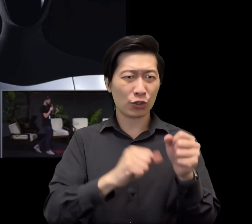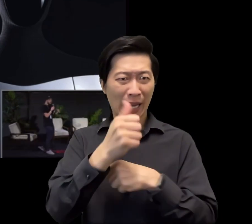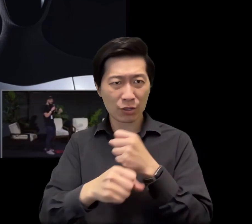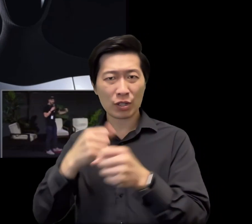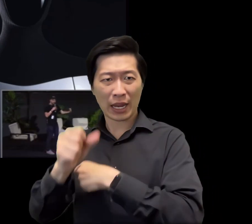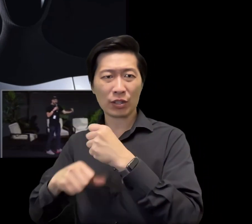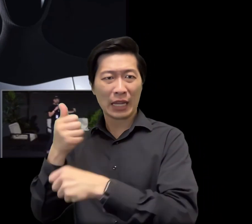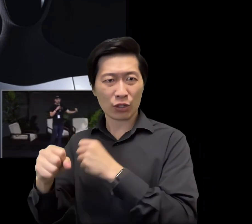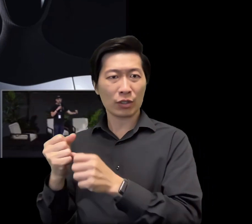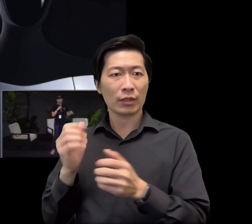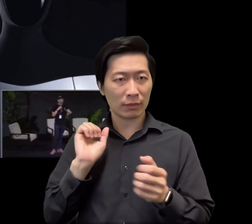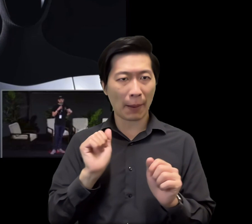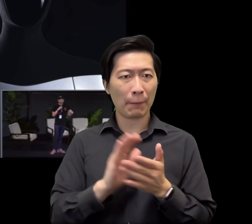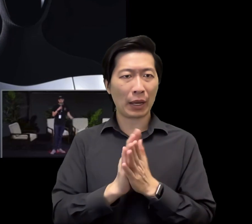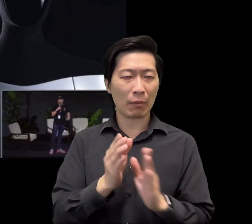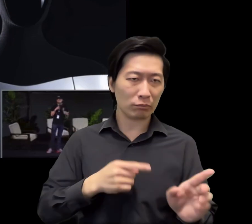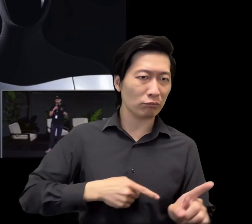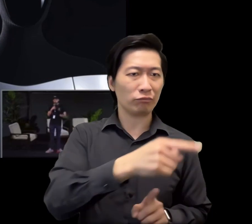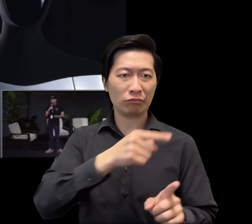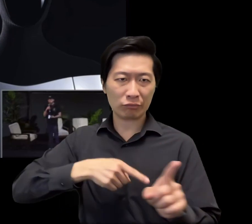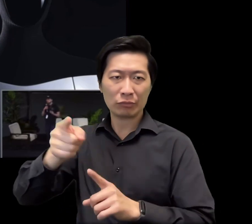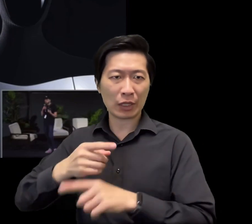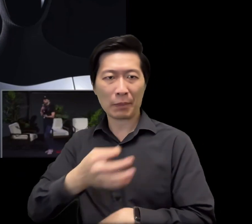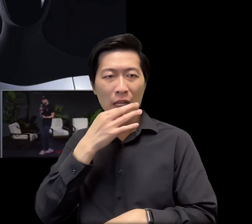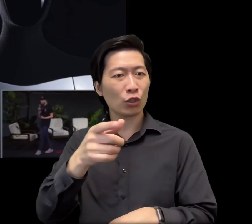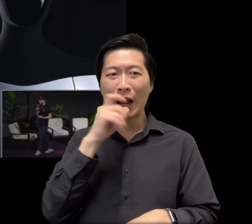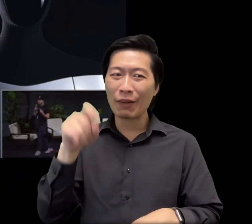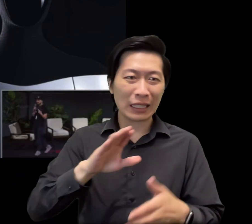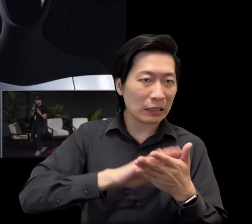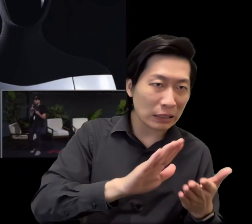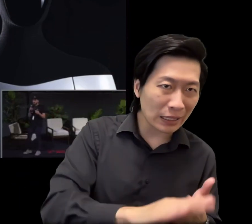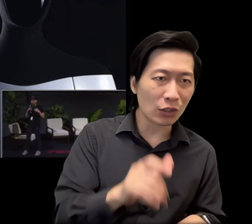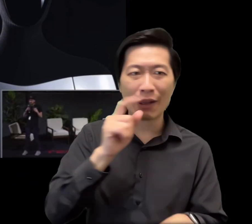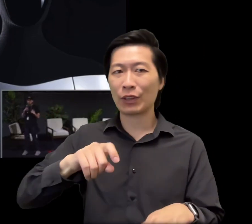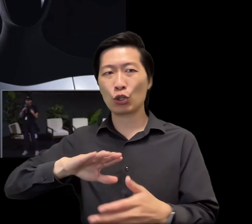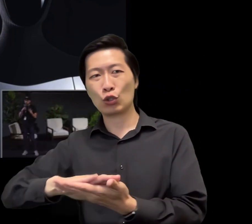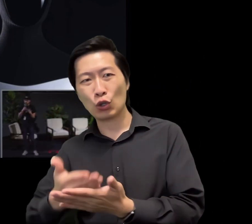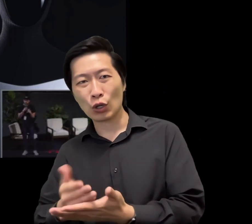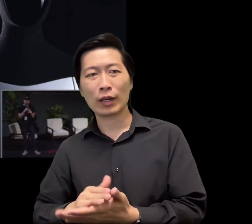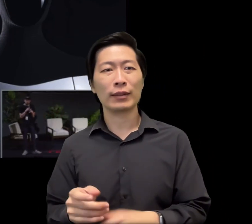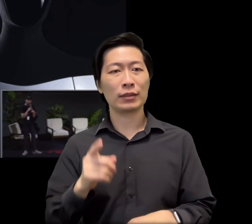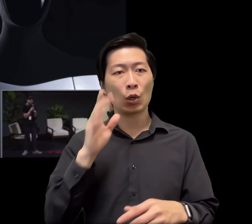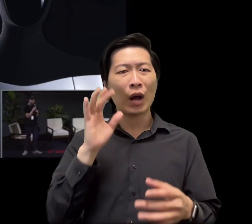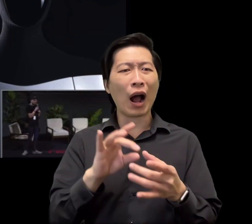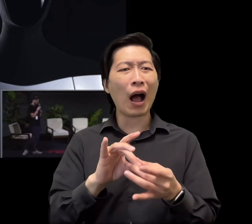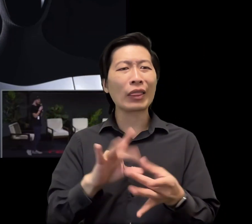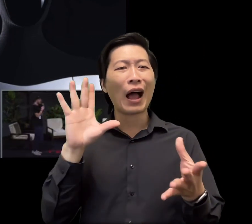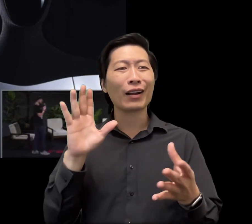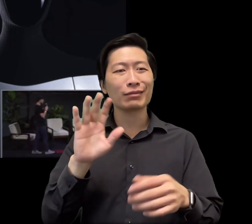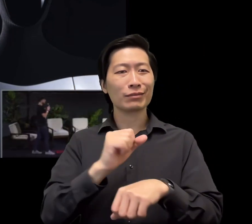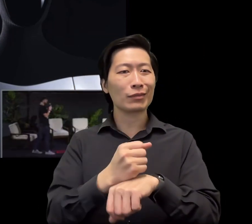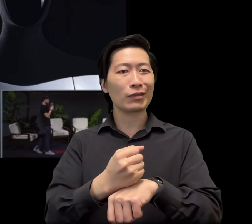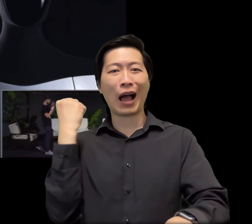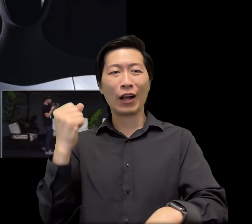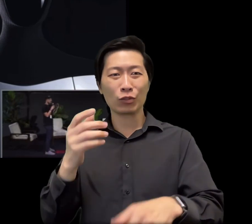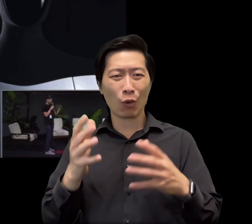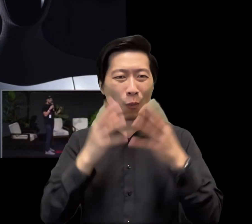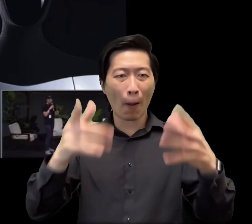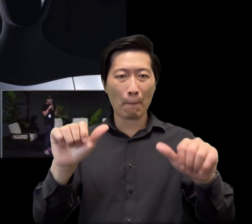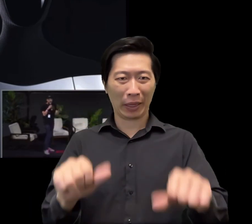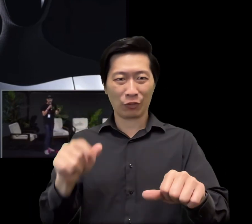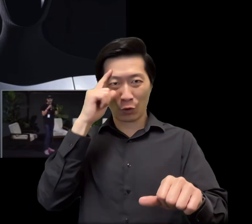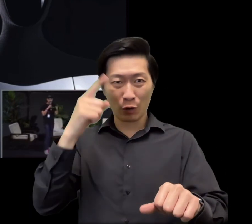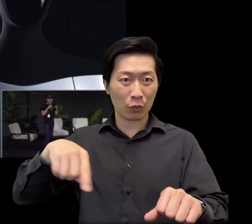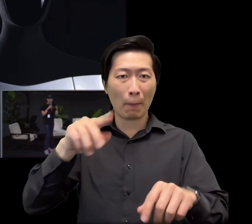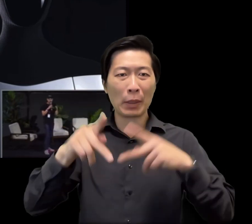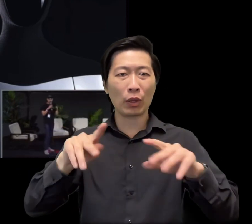like a new renaissance of creativity where you don't have to clean, you don't have to cook. It's going to unlock so much potential for humans that this actually